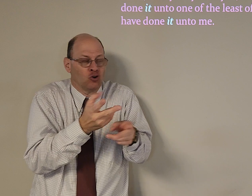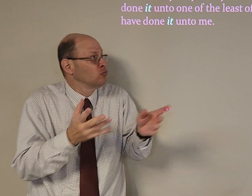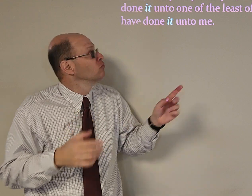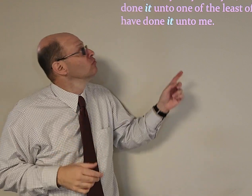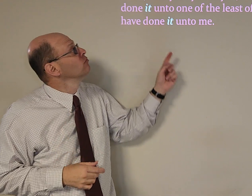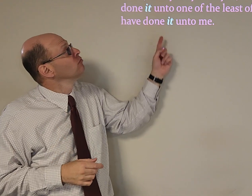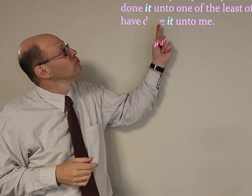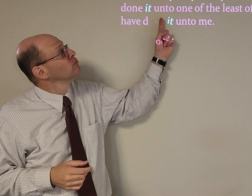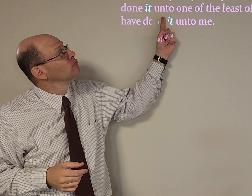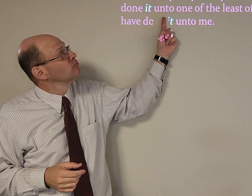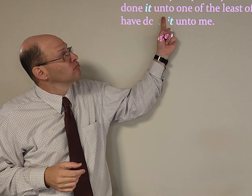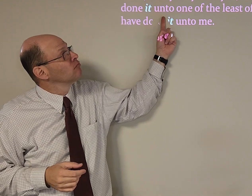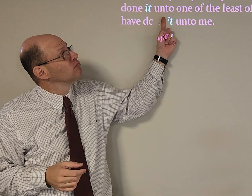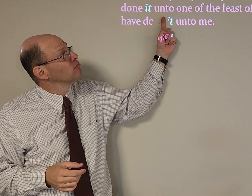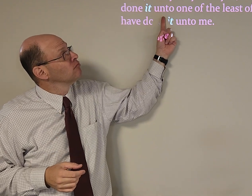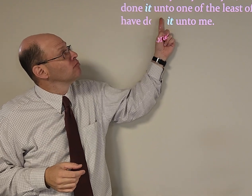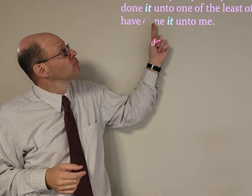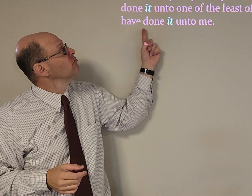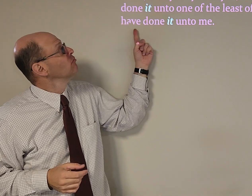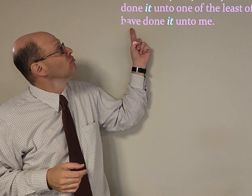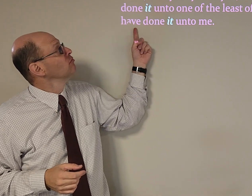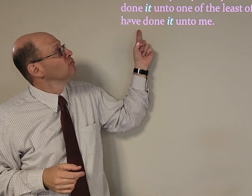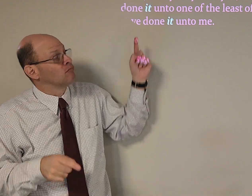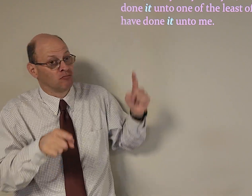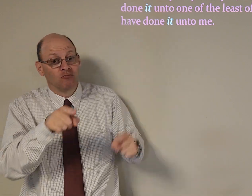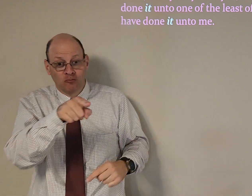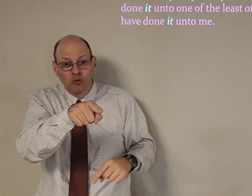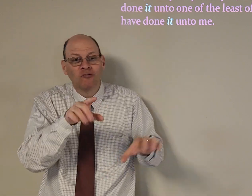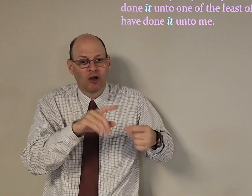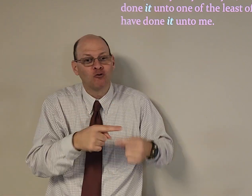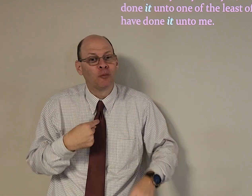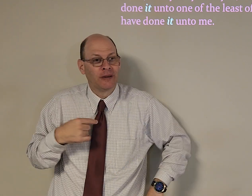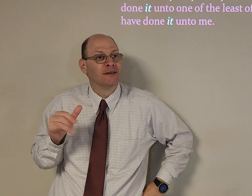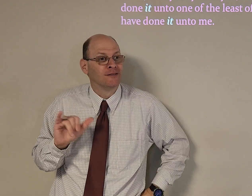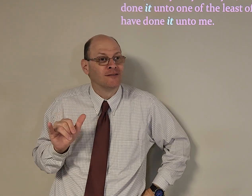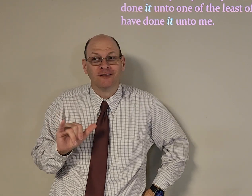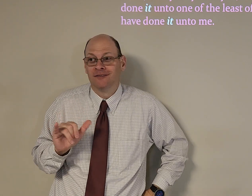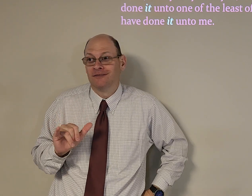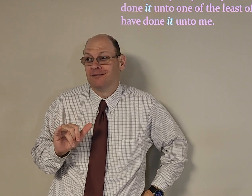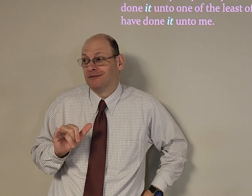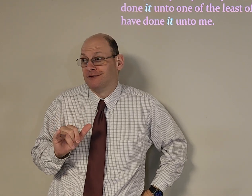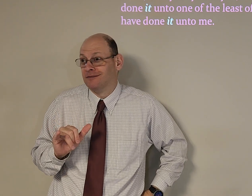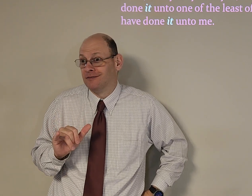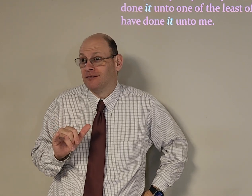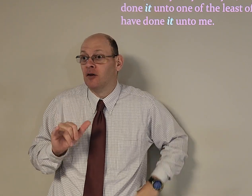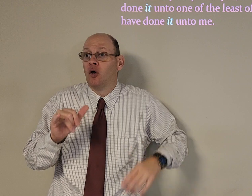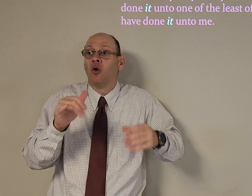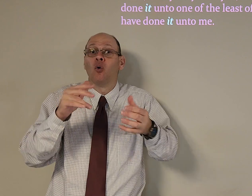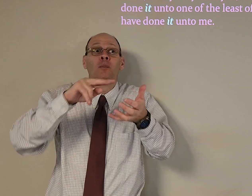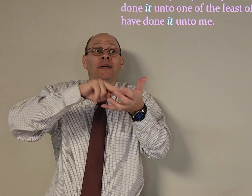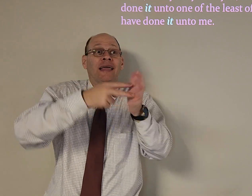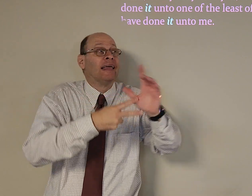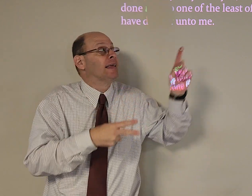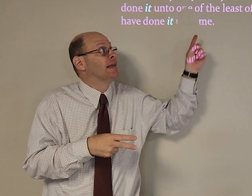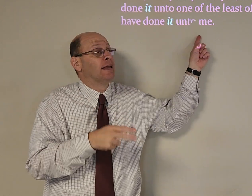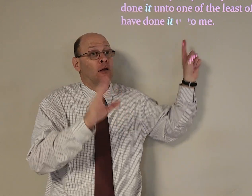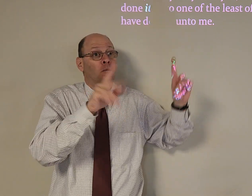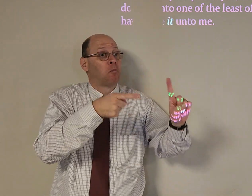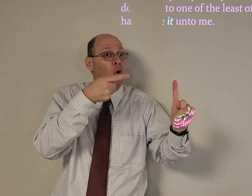Whatever part of that scripture is in reference, you know, naked, they clothed, hungered, they